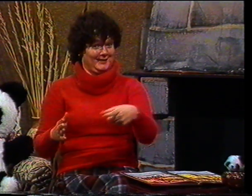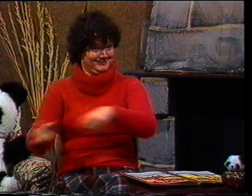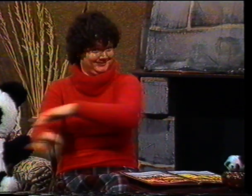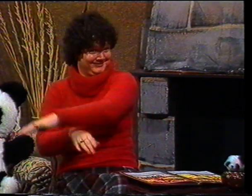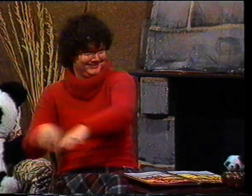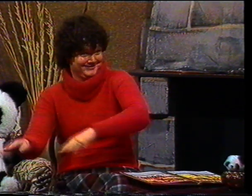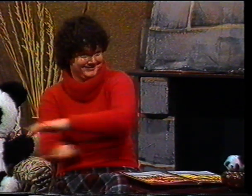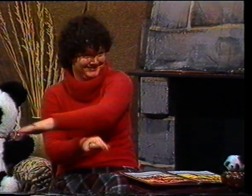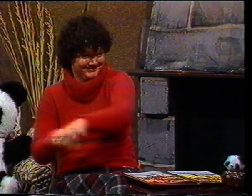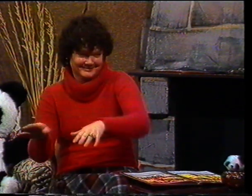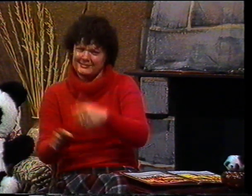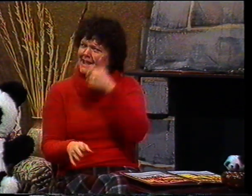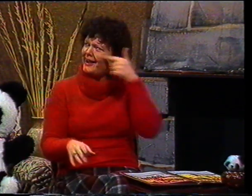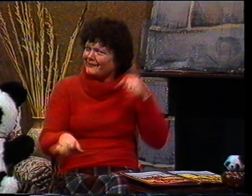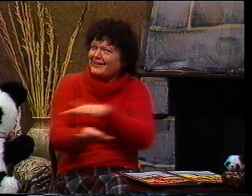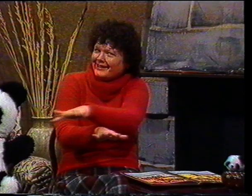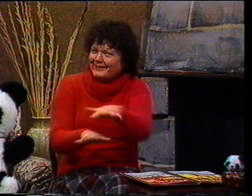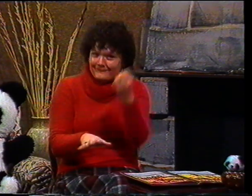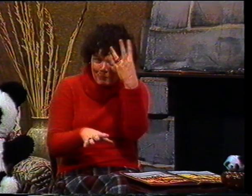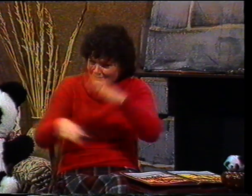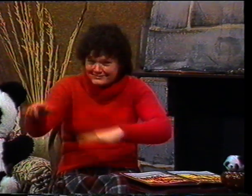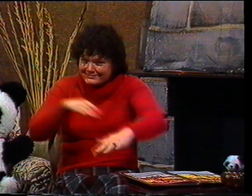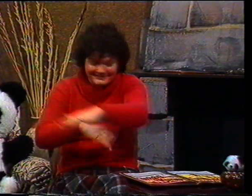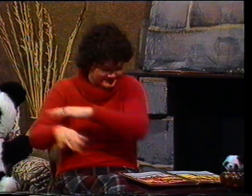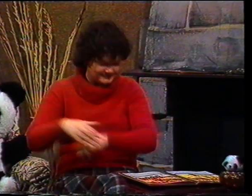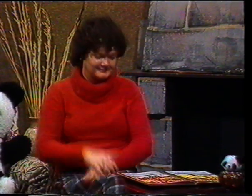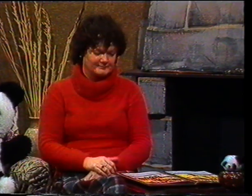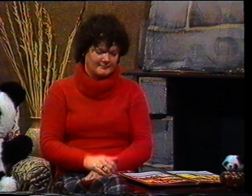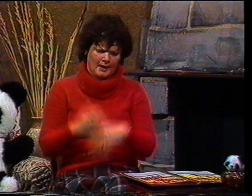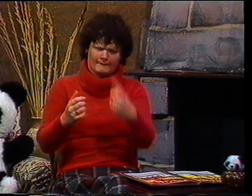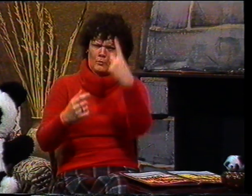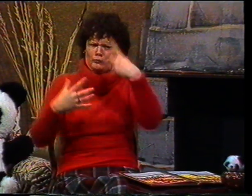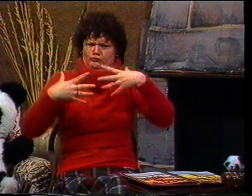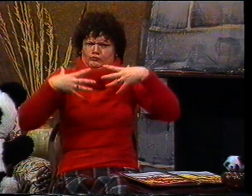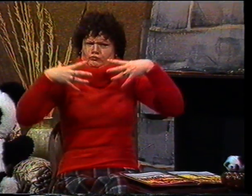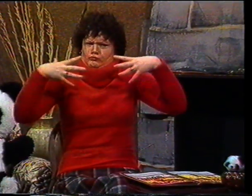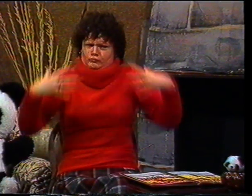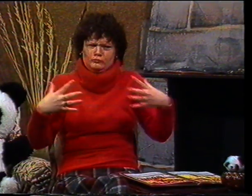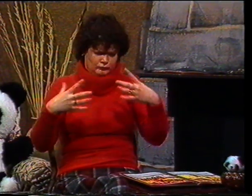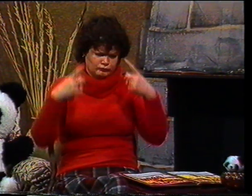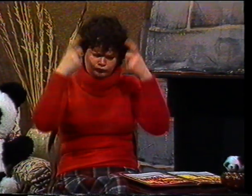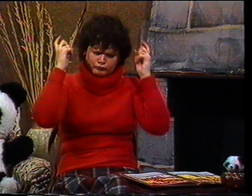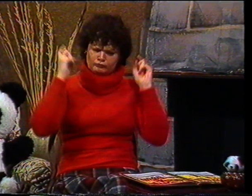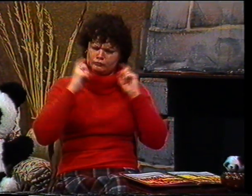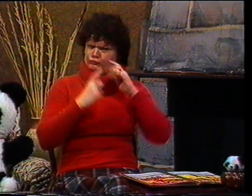Yes, the rats that were milling around, they were lovely, 14 of them. And there was one